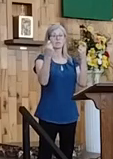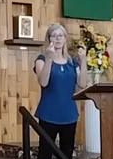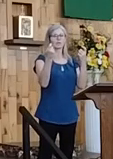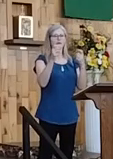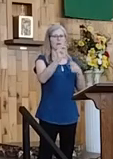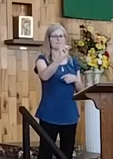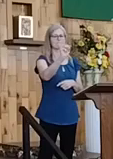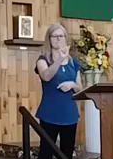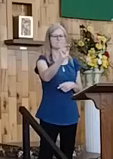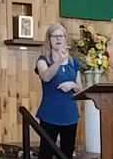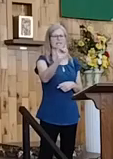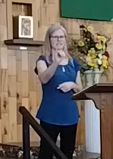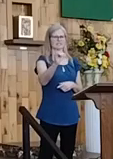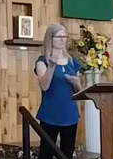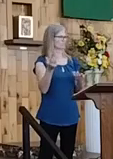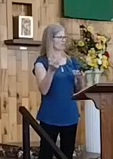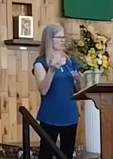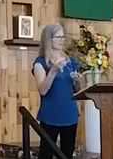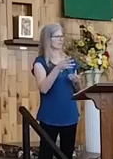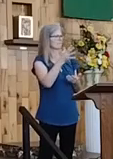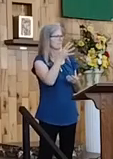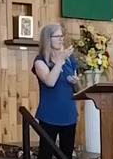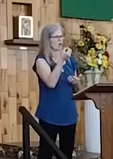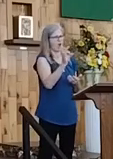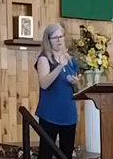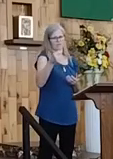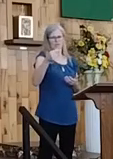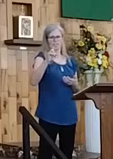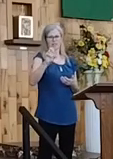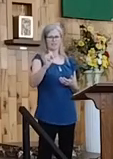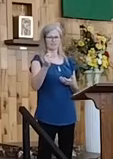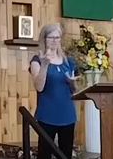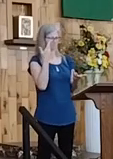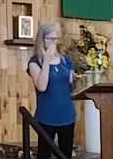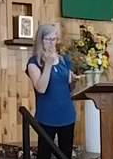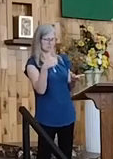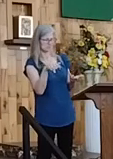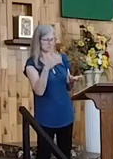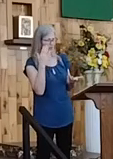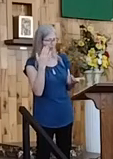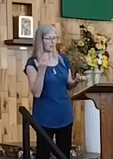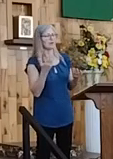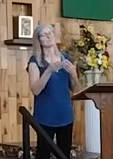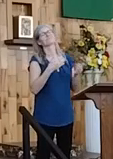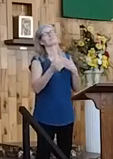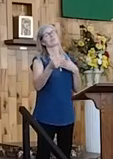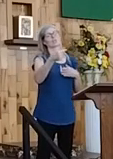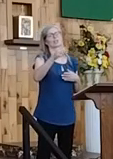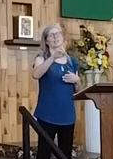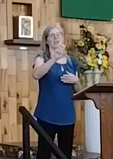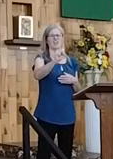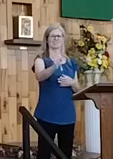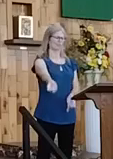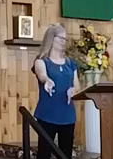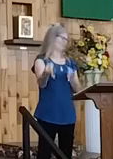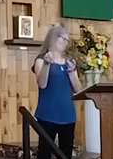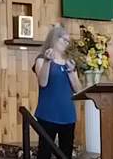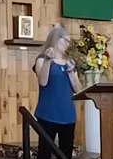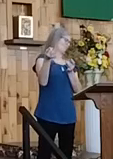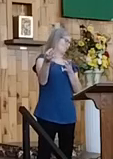Mani, the mother of Gus. I don't know if you know that. Gus was a terrible guy